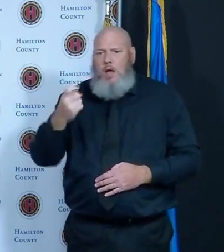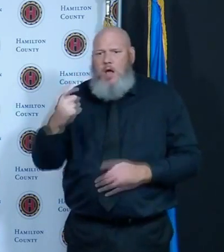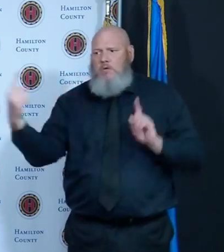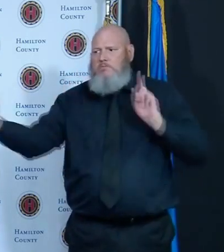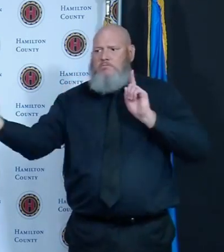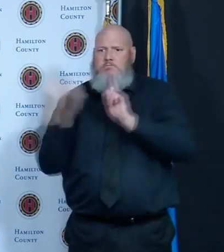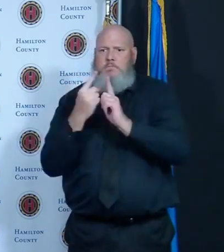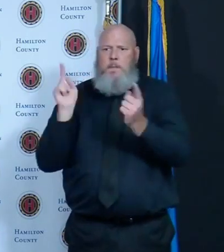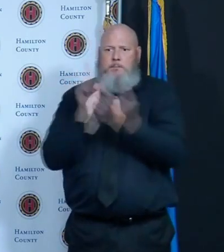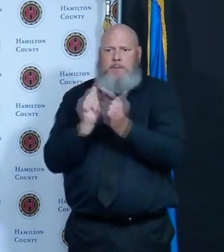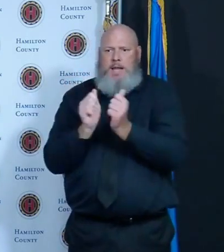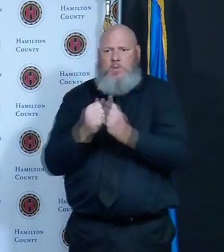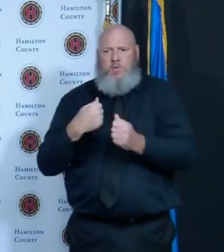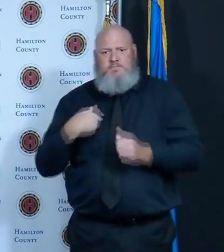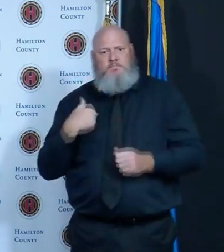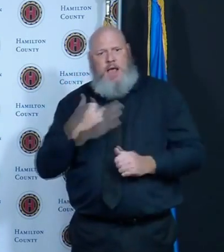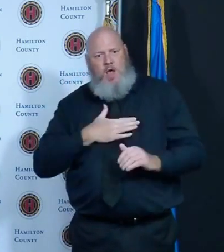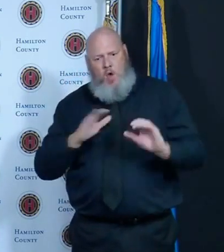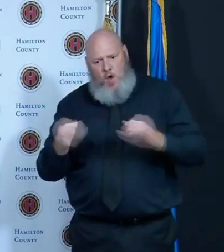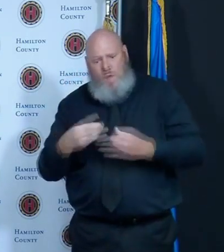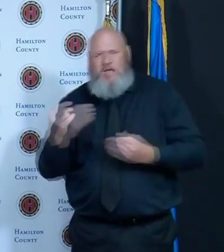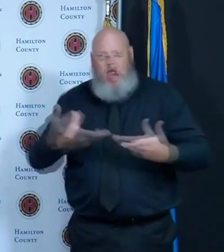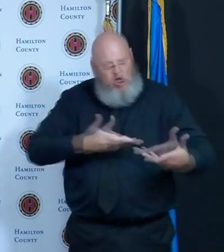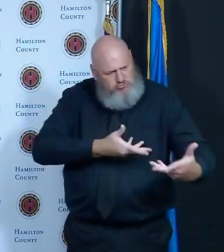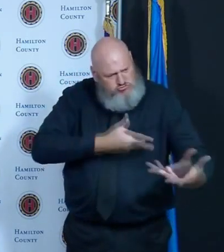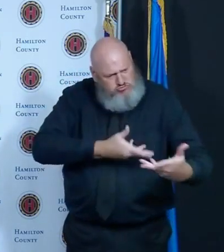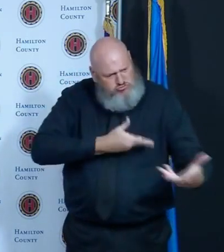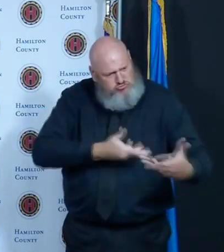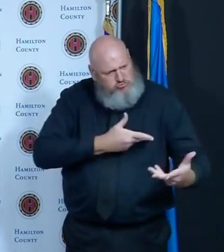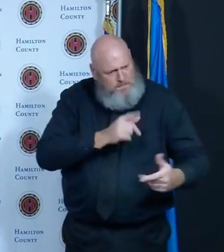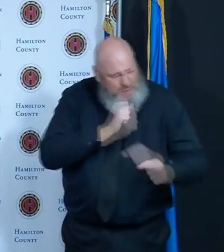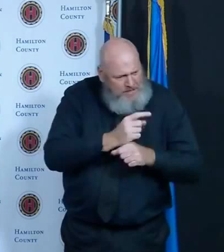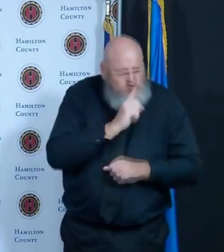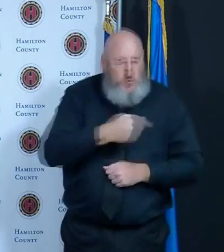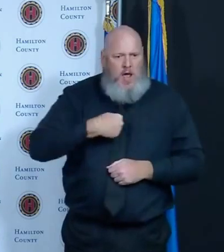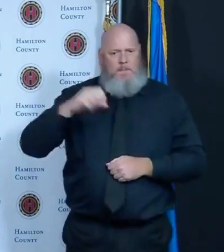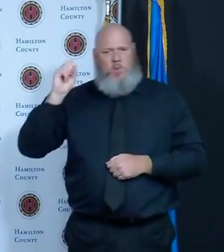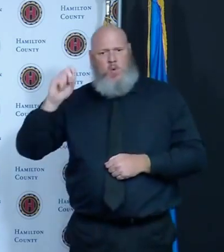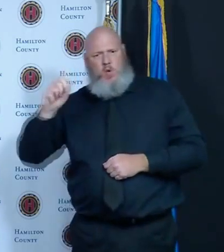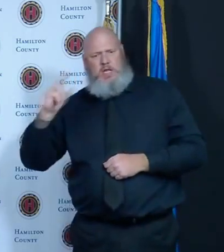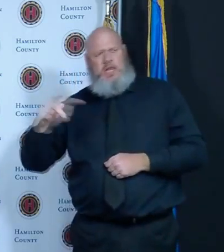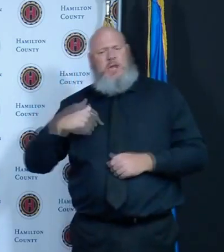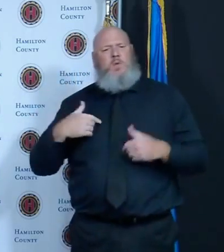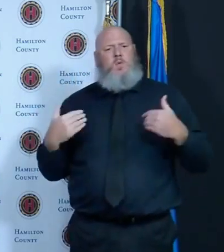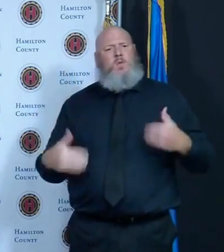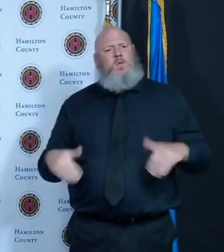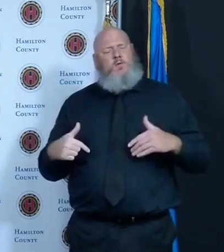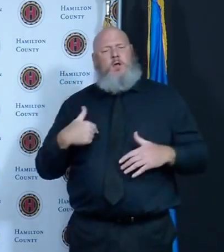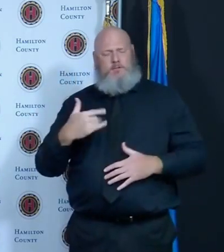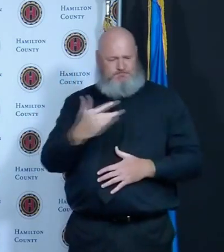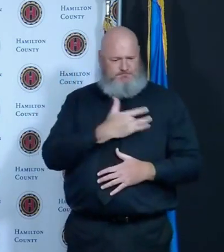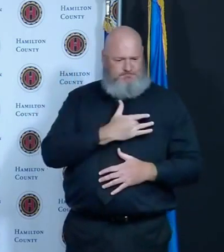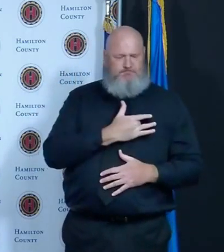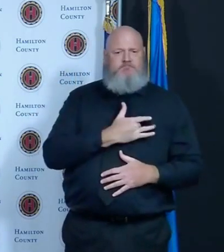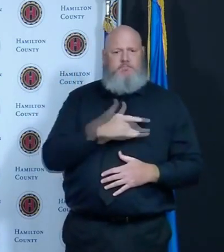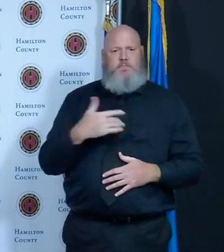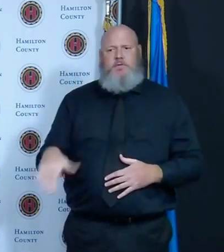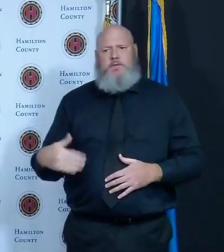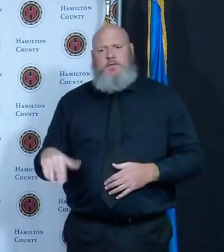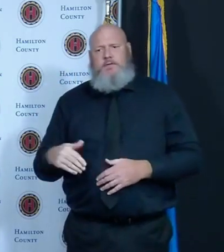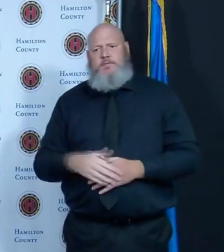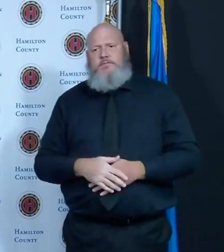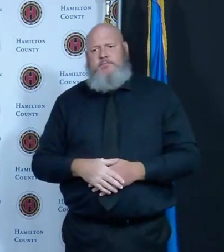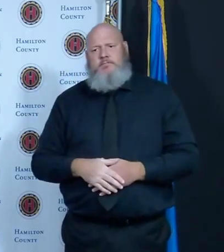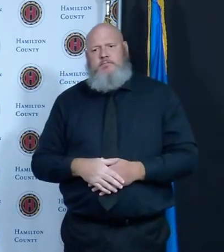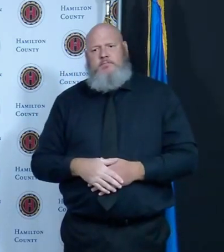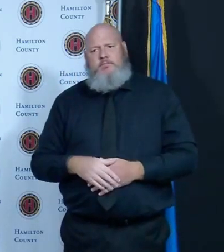sure that I was okay. When we had to make a personnel change, which was without a question one of the hardest days as a business owner, Pat Longo